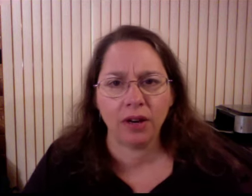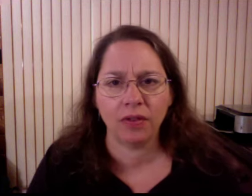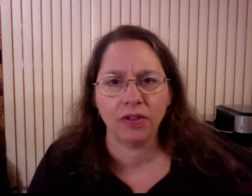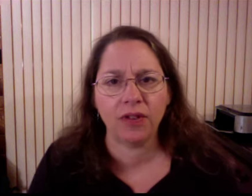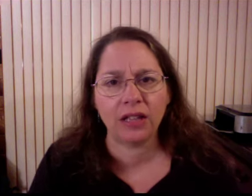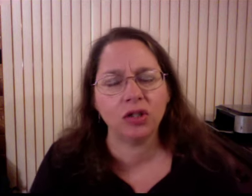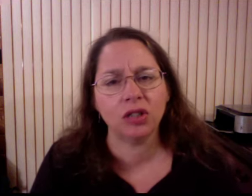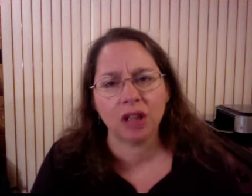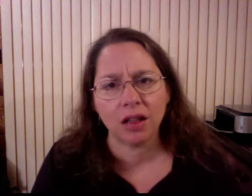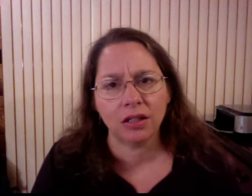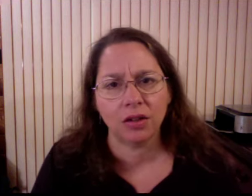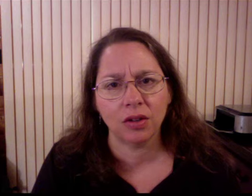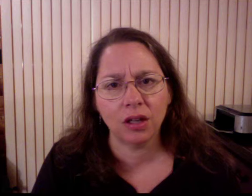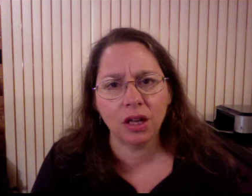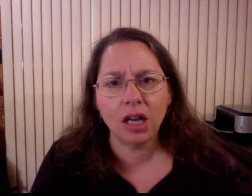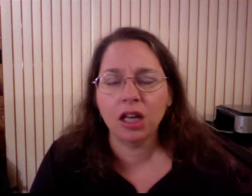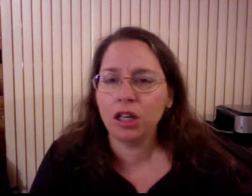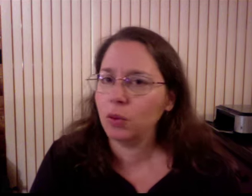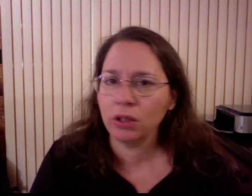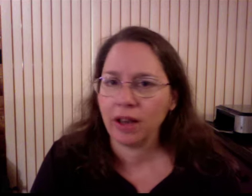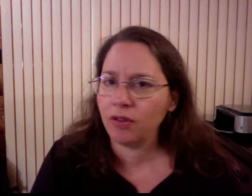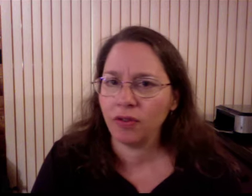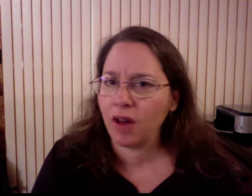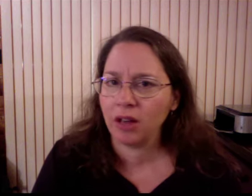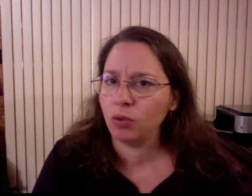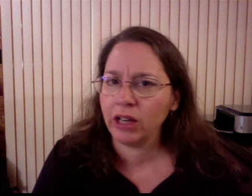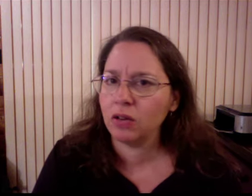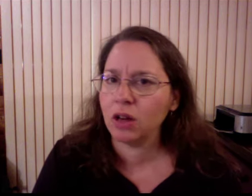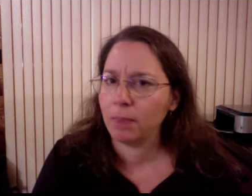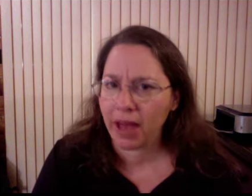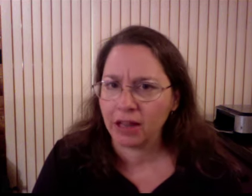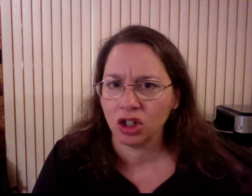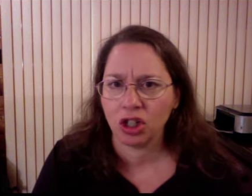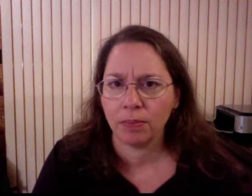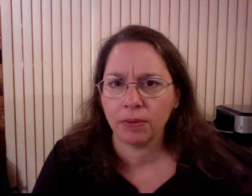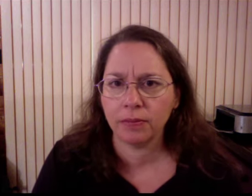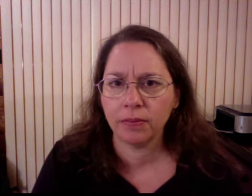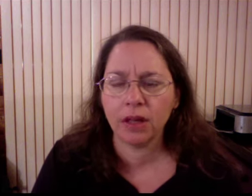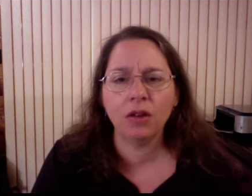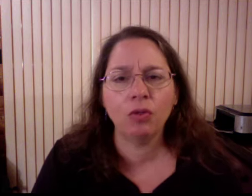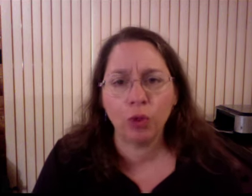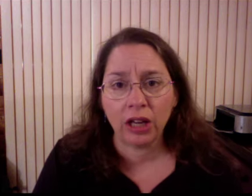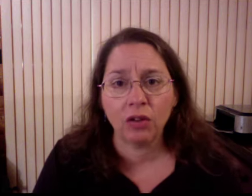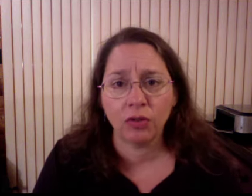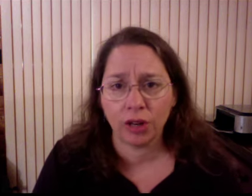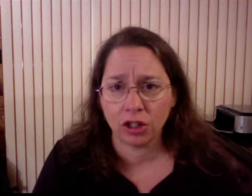to face your solitude, you will never find real companionship, real friendship.